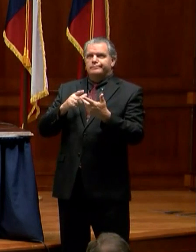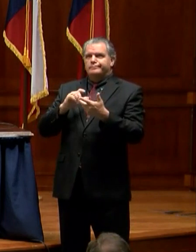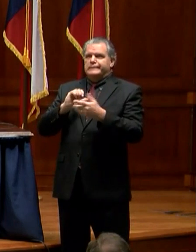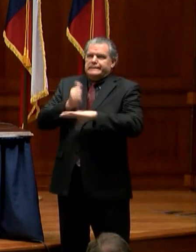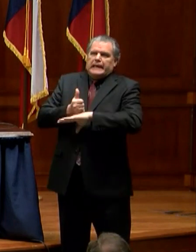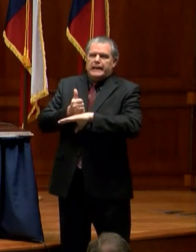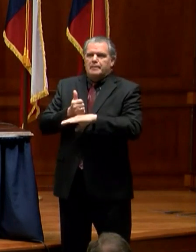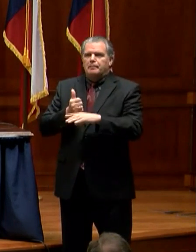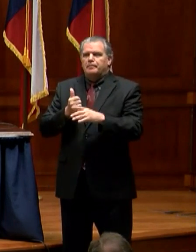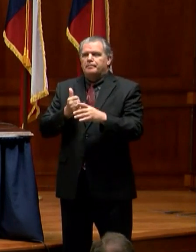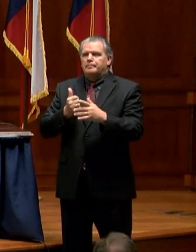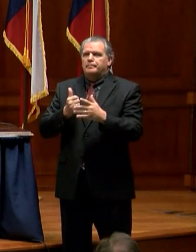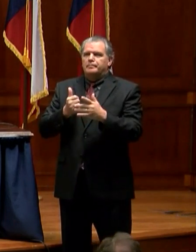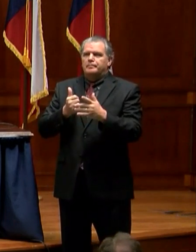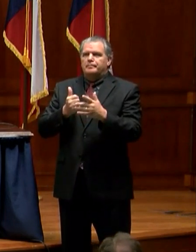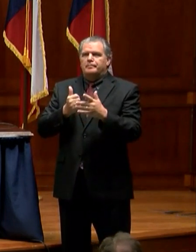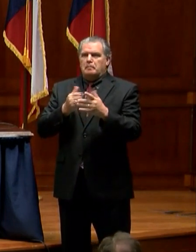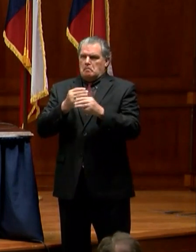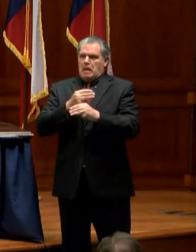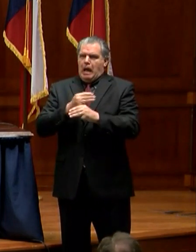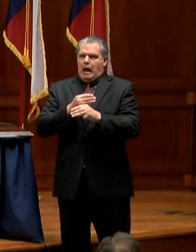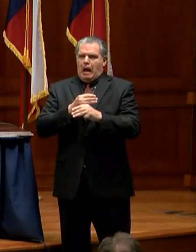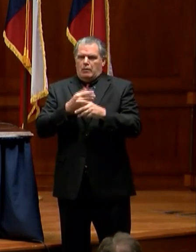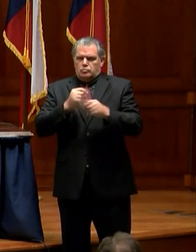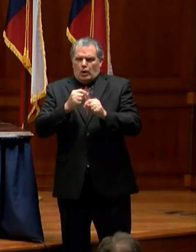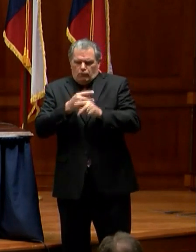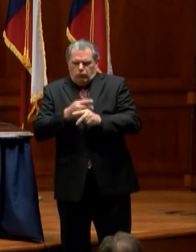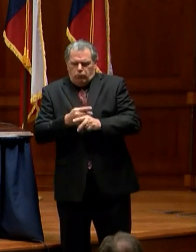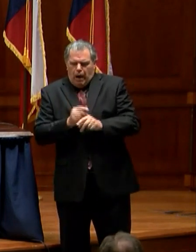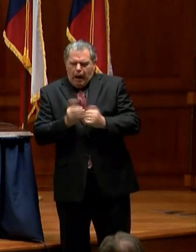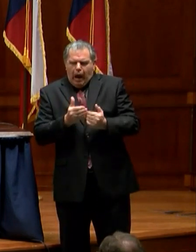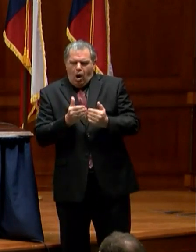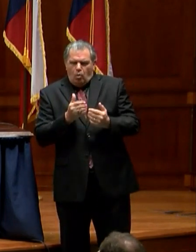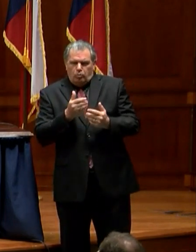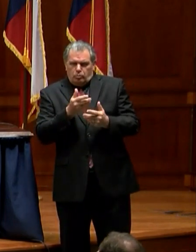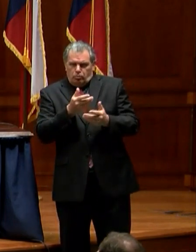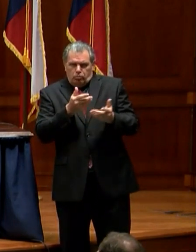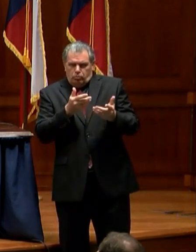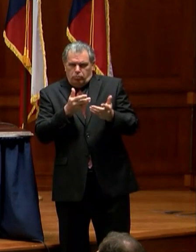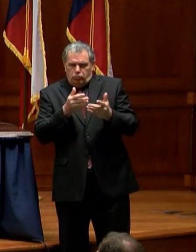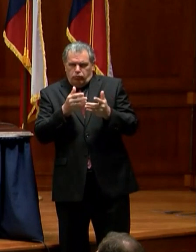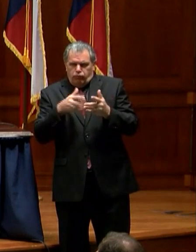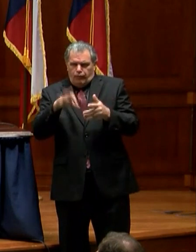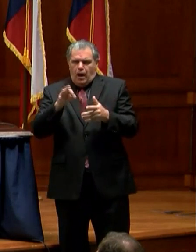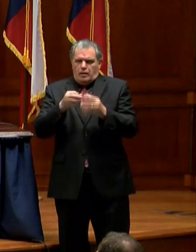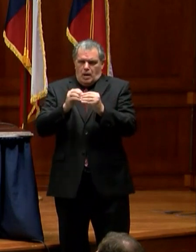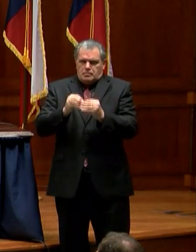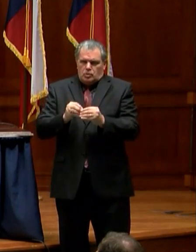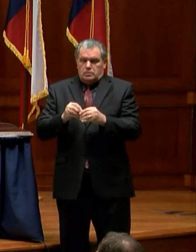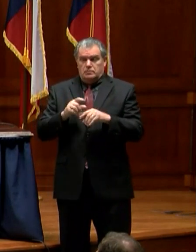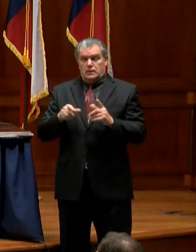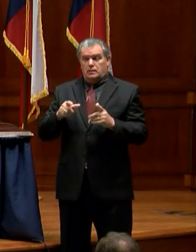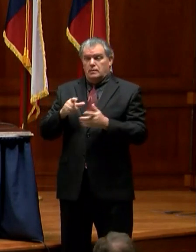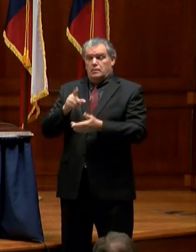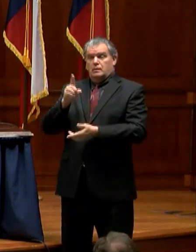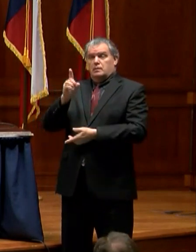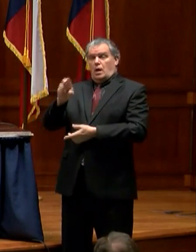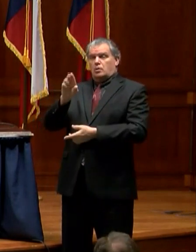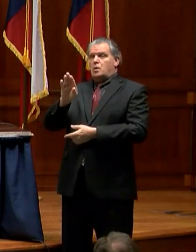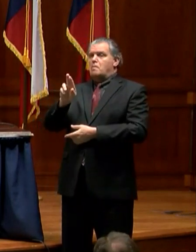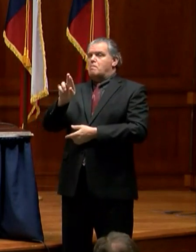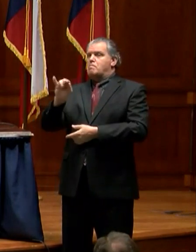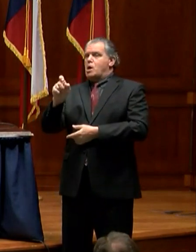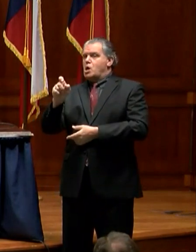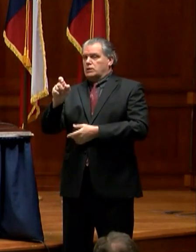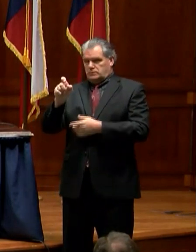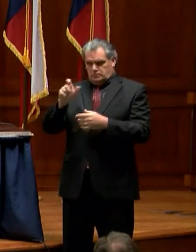I'll let Dr. Hellerstedt talk from his perspective, all I can do is convey to you what I've been told from Dr. Birx, who is the